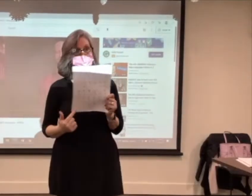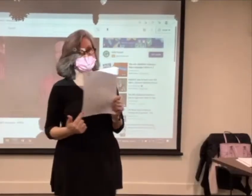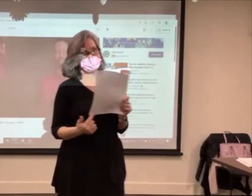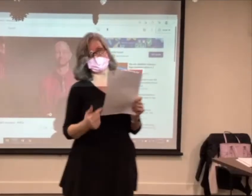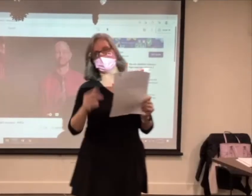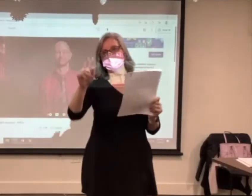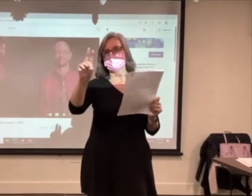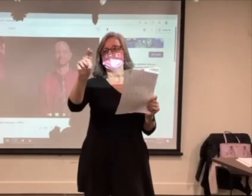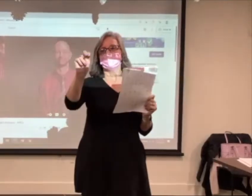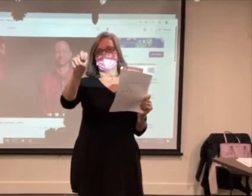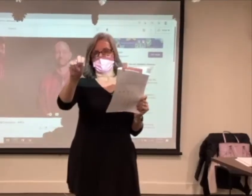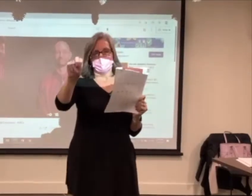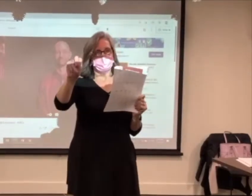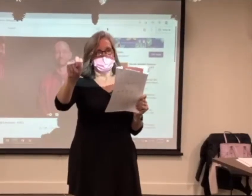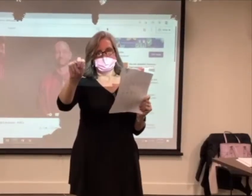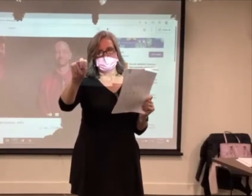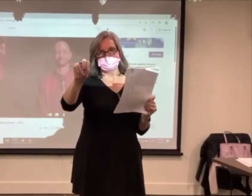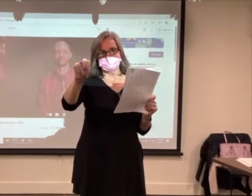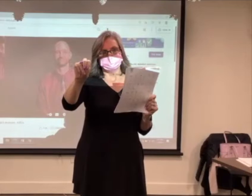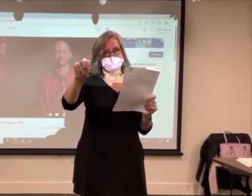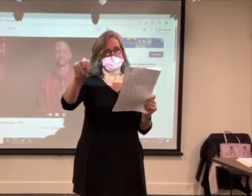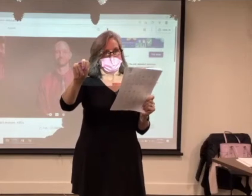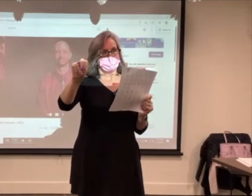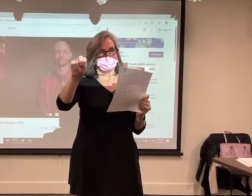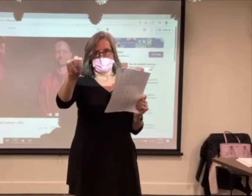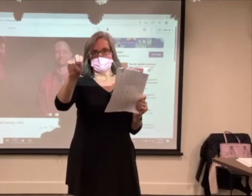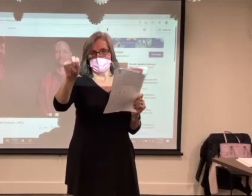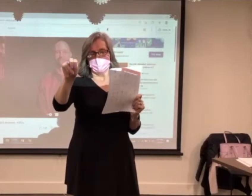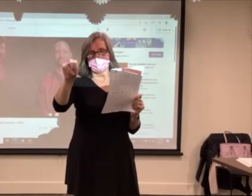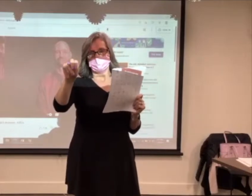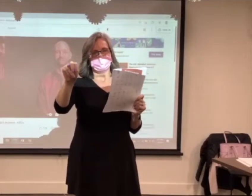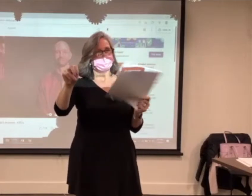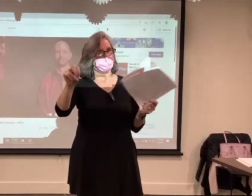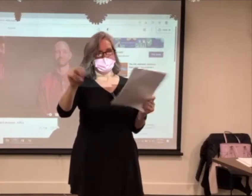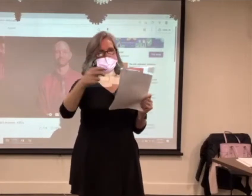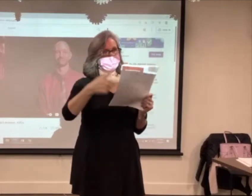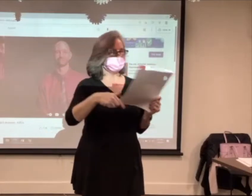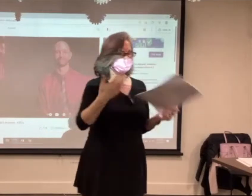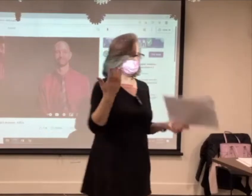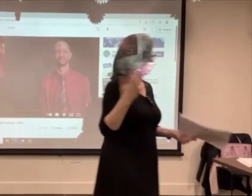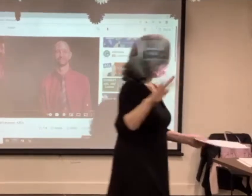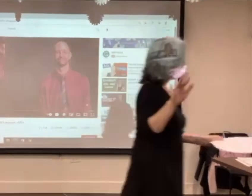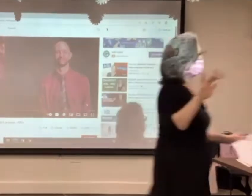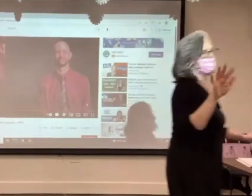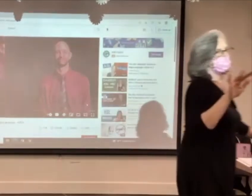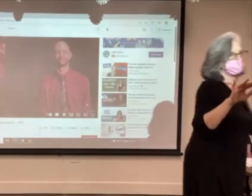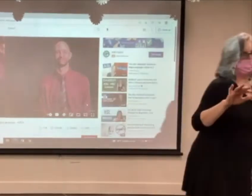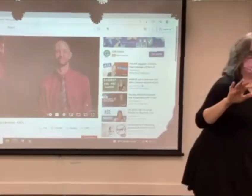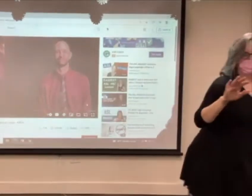For example, the letter N, right? It's facing out. Some of the handouts, the hand doesn't face the right